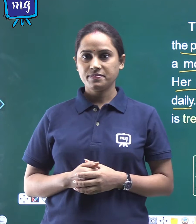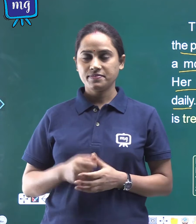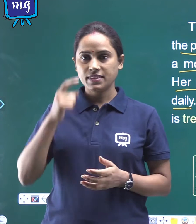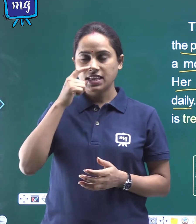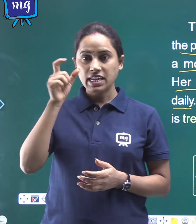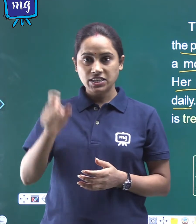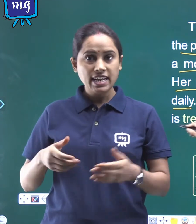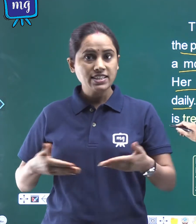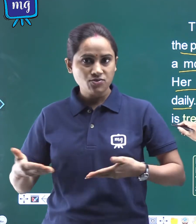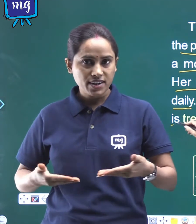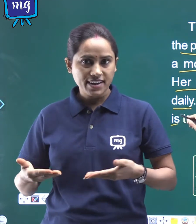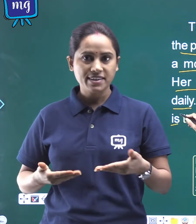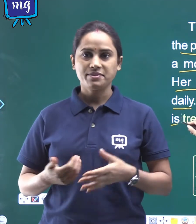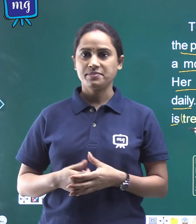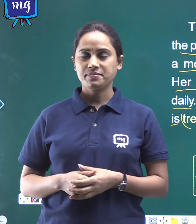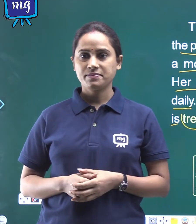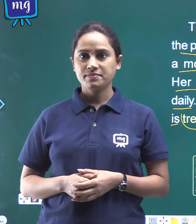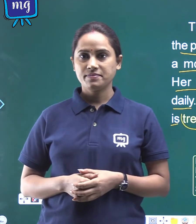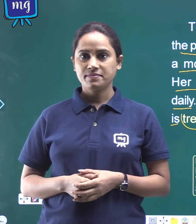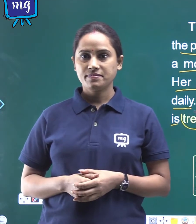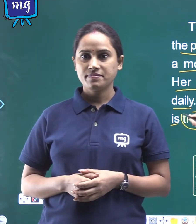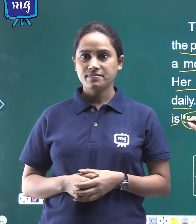she is treated